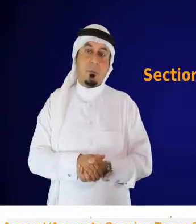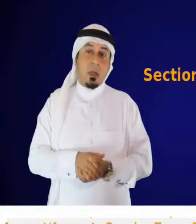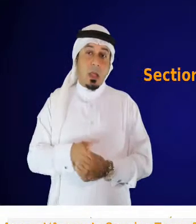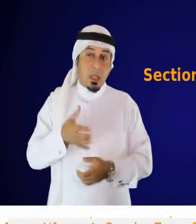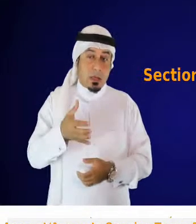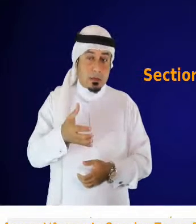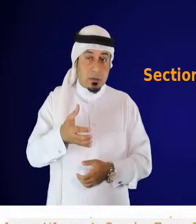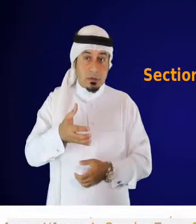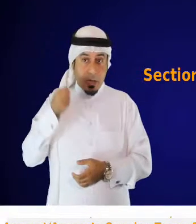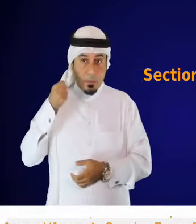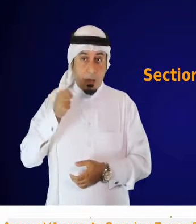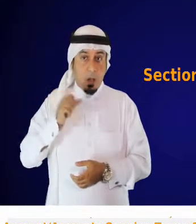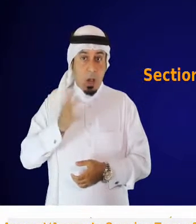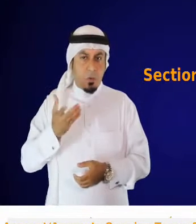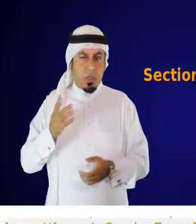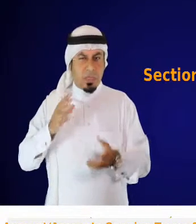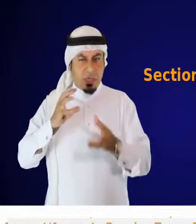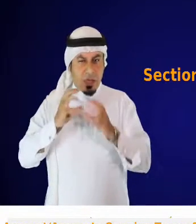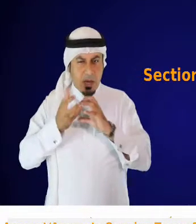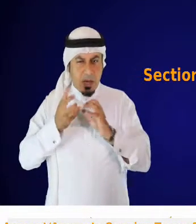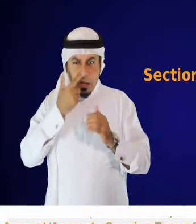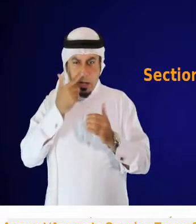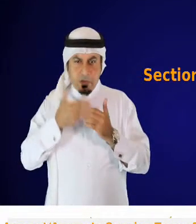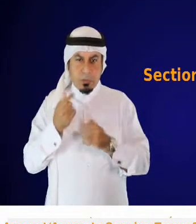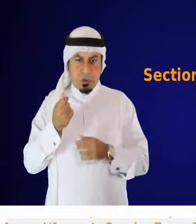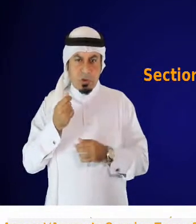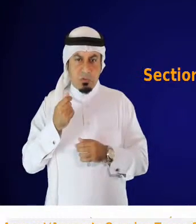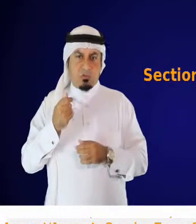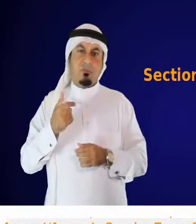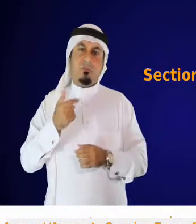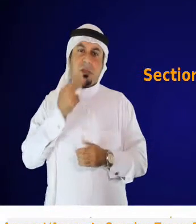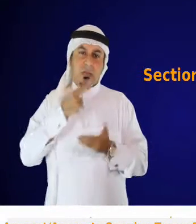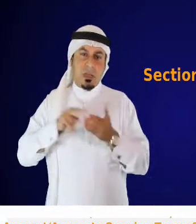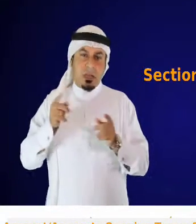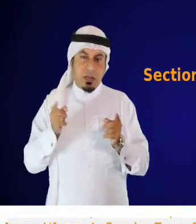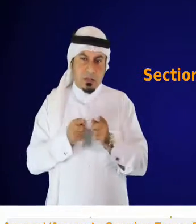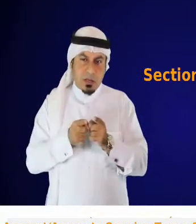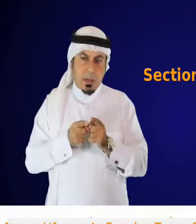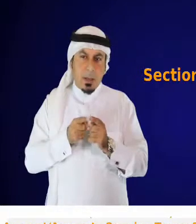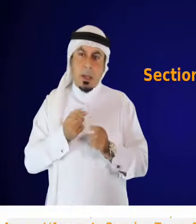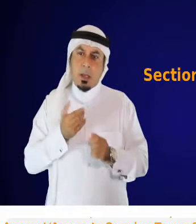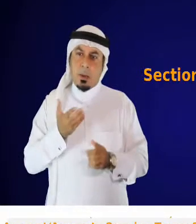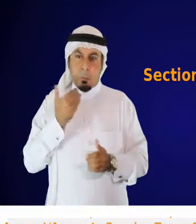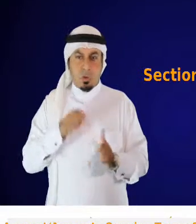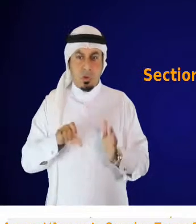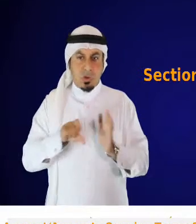C. Withdrawal or suspension of the SMS banking facility without notice to the customer.